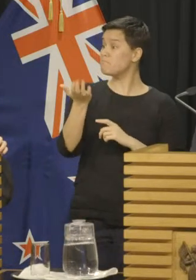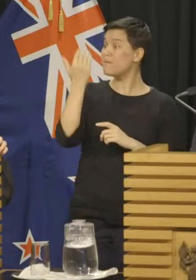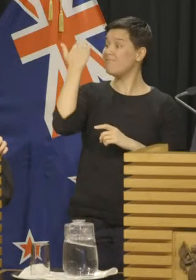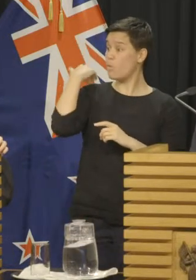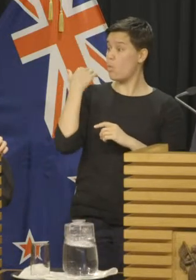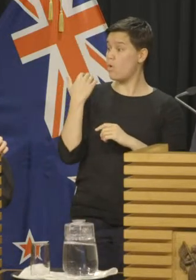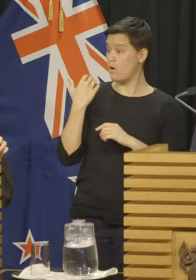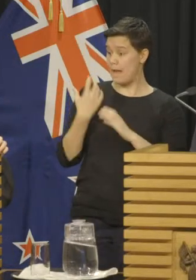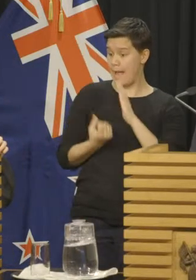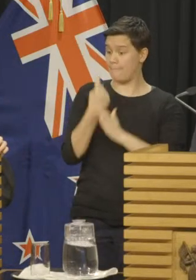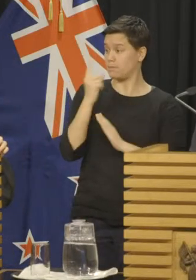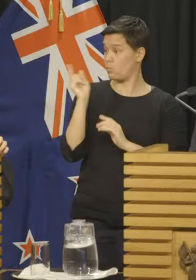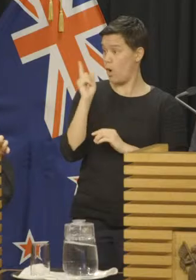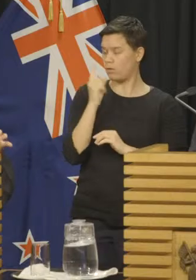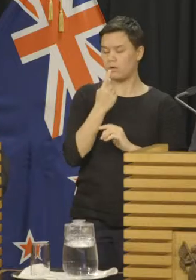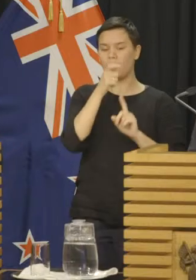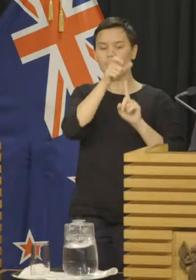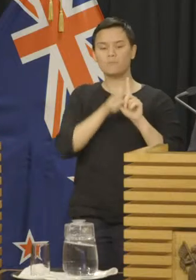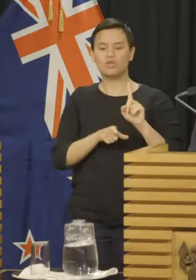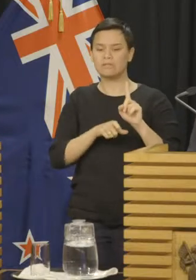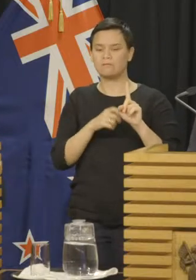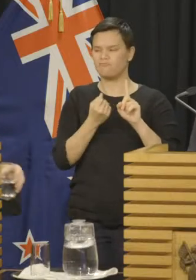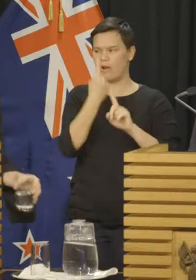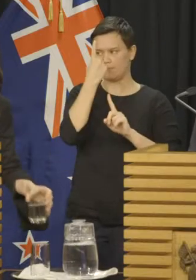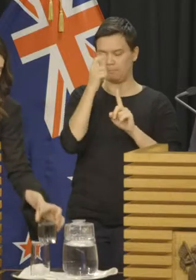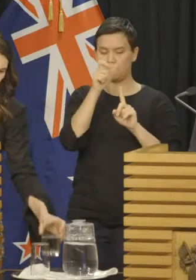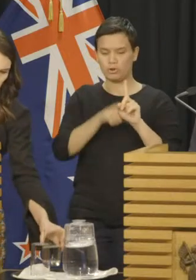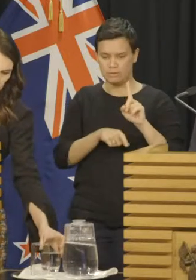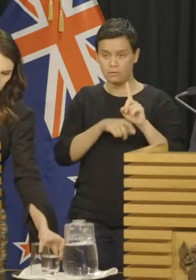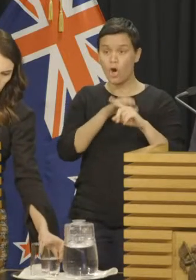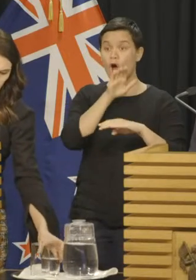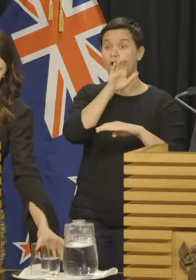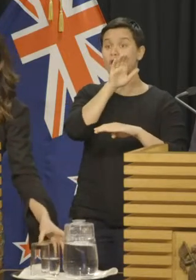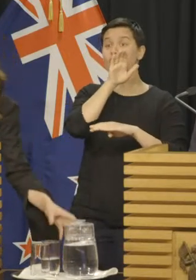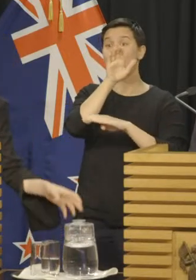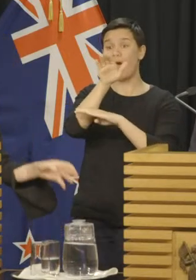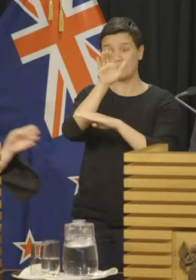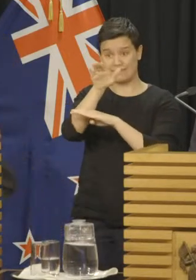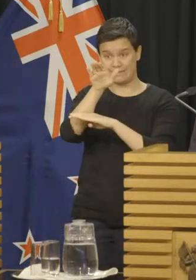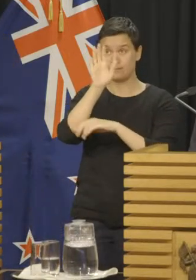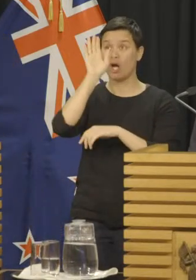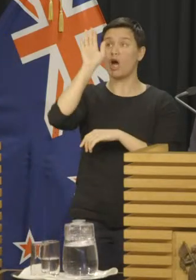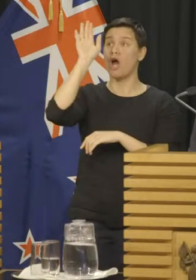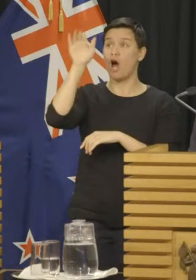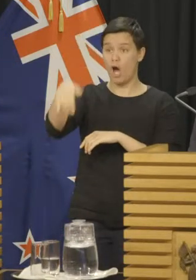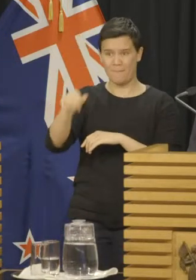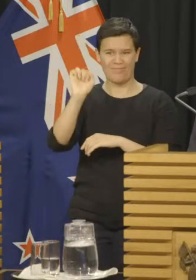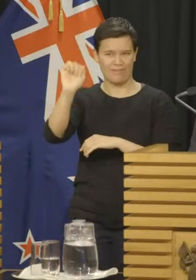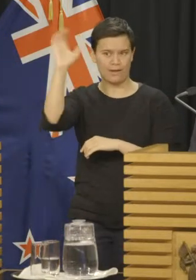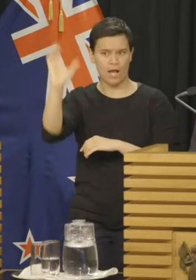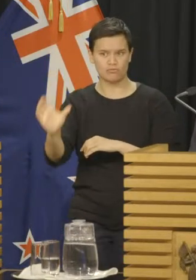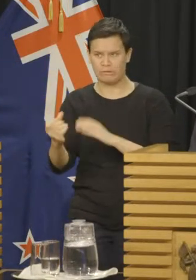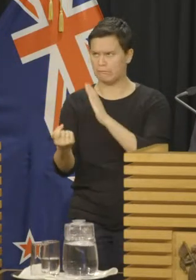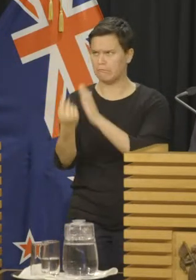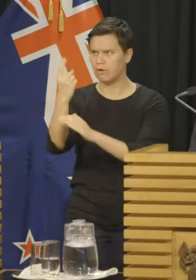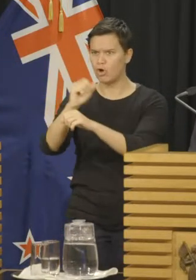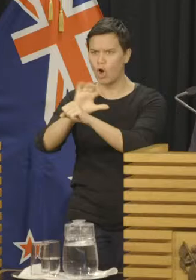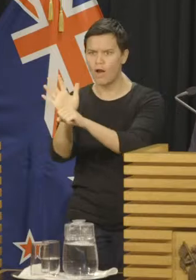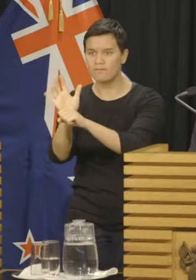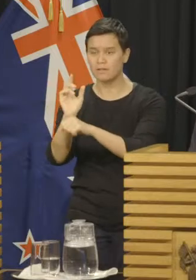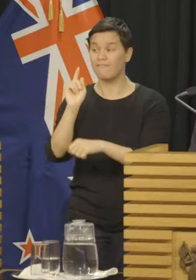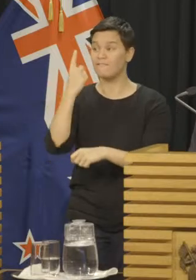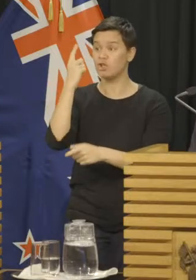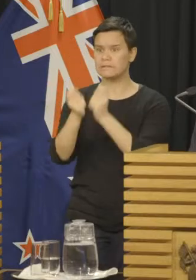second test it were proved to be a negative test. We have got our contact tracing system kicking into gear though. We will contact